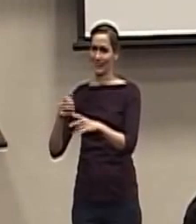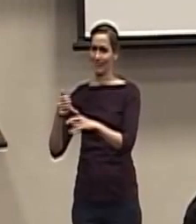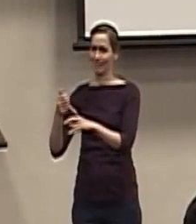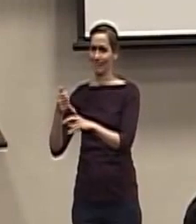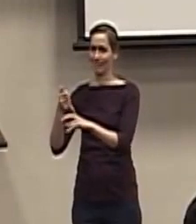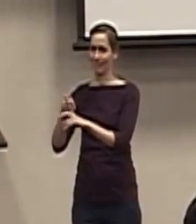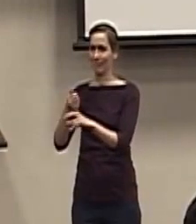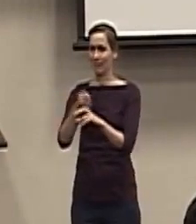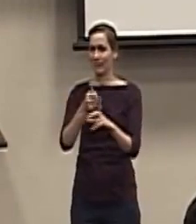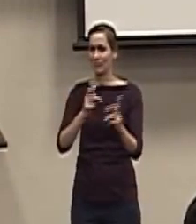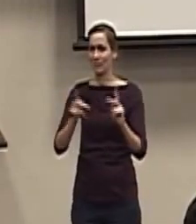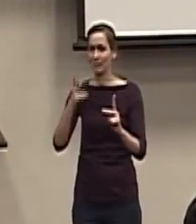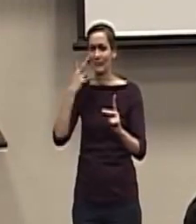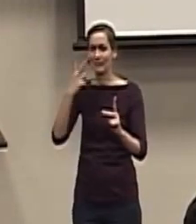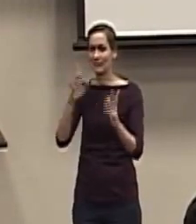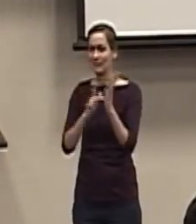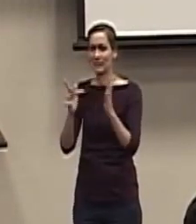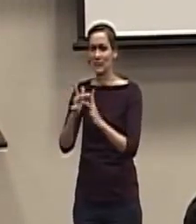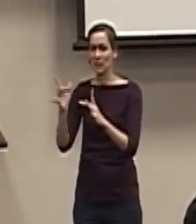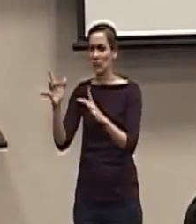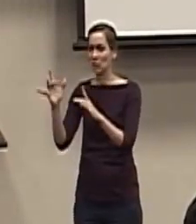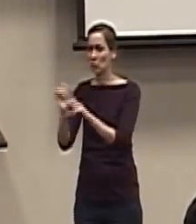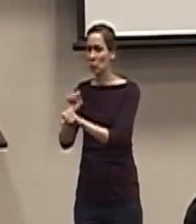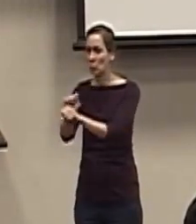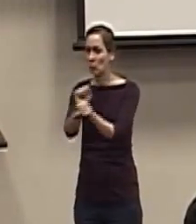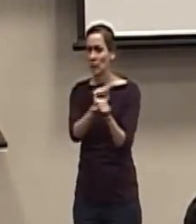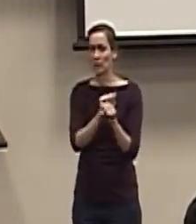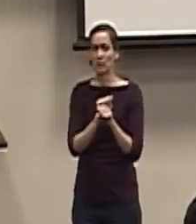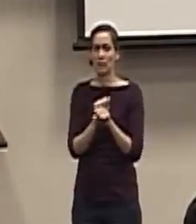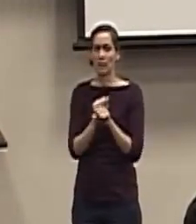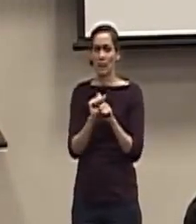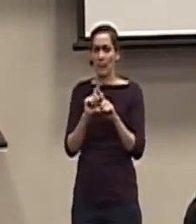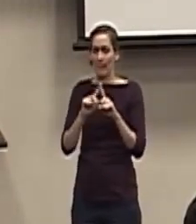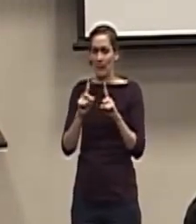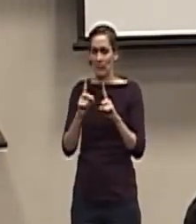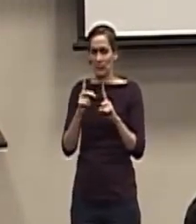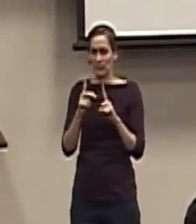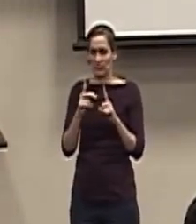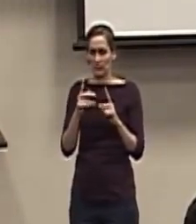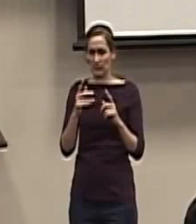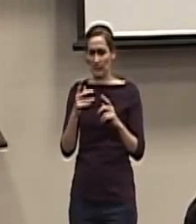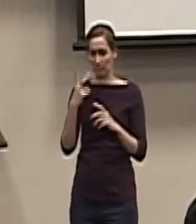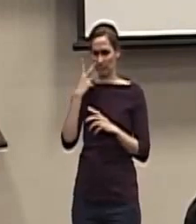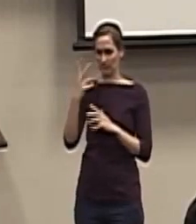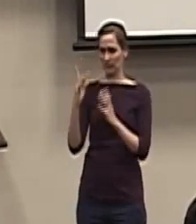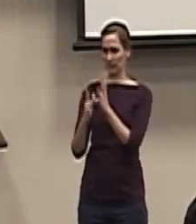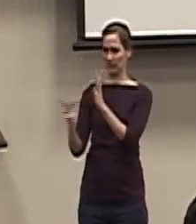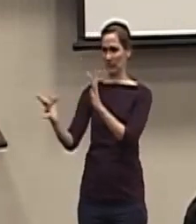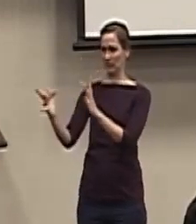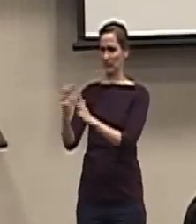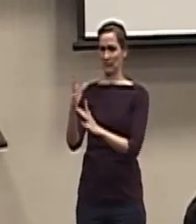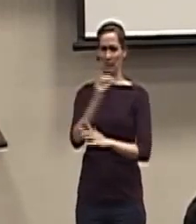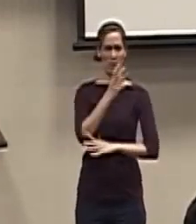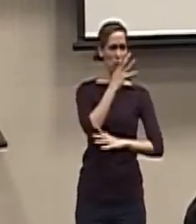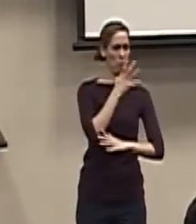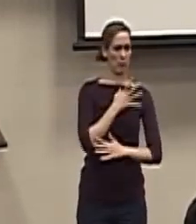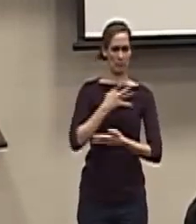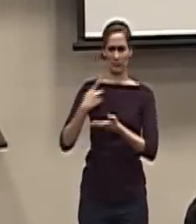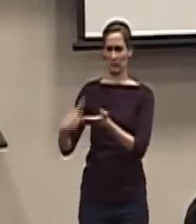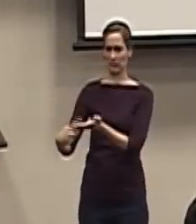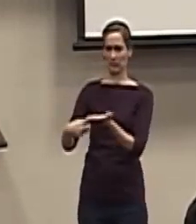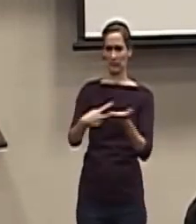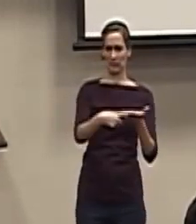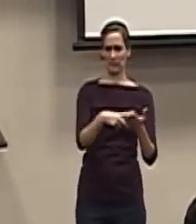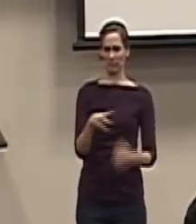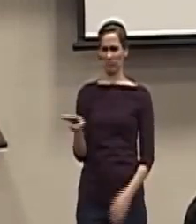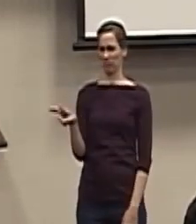work. But when they stumble onto this conversation between Jesus and the Samaritan woman, they don't recognize what he's doing. Why is that?